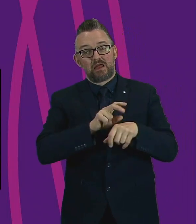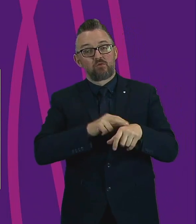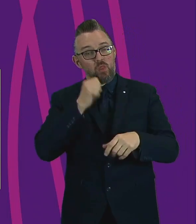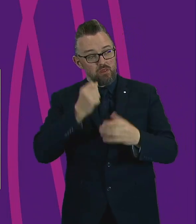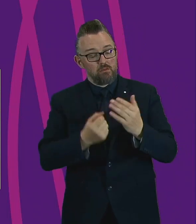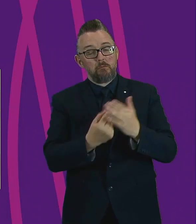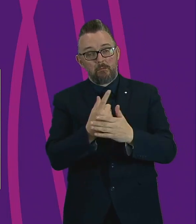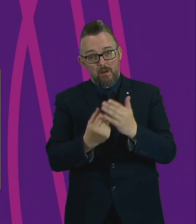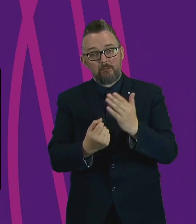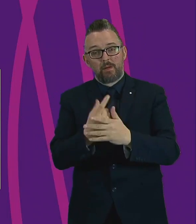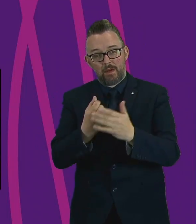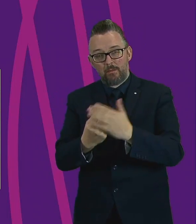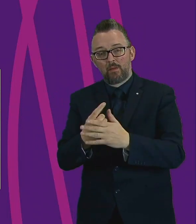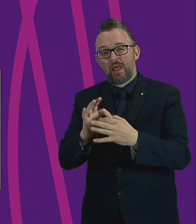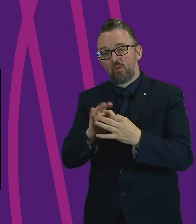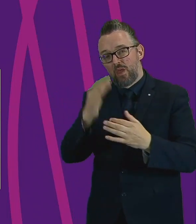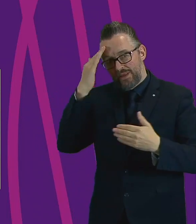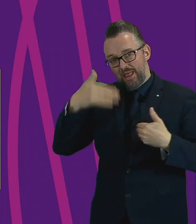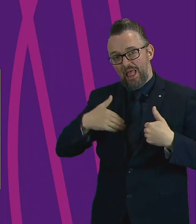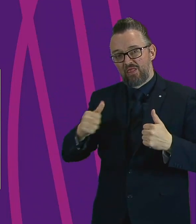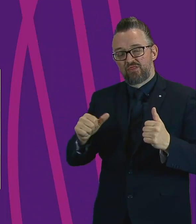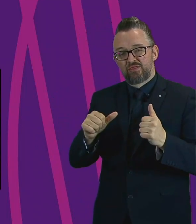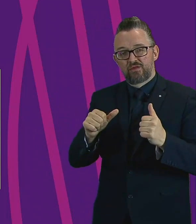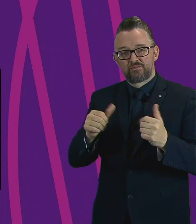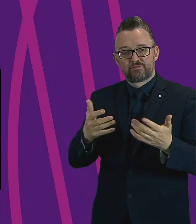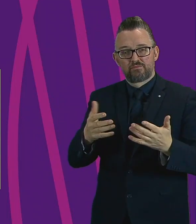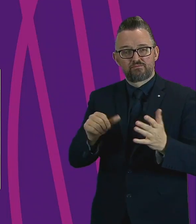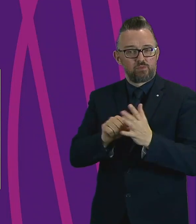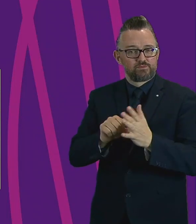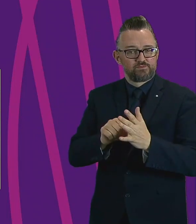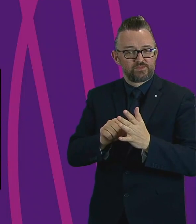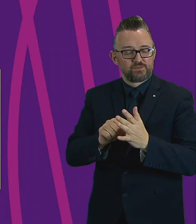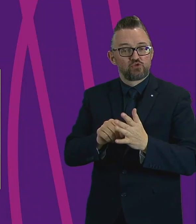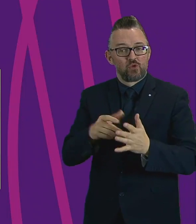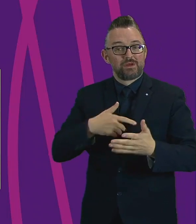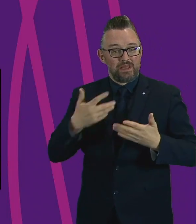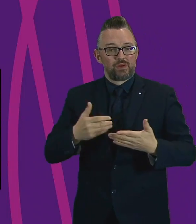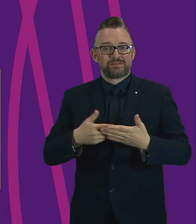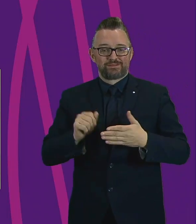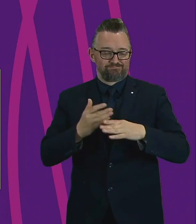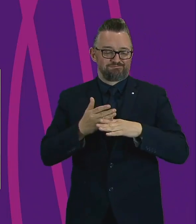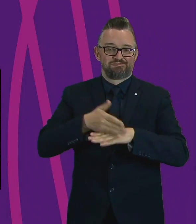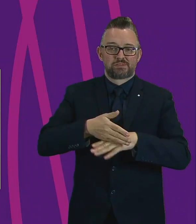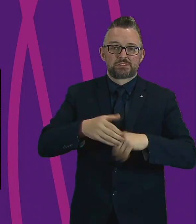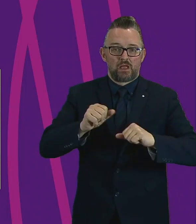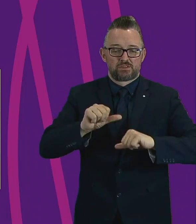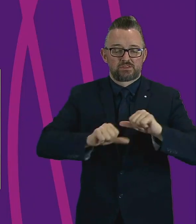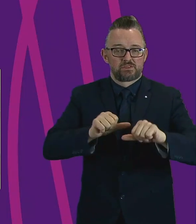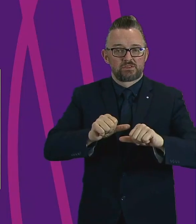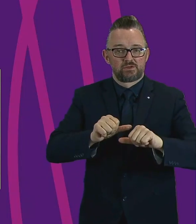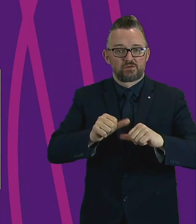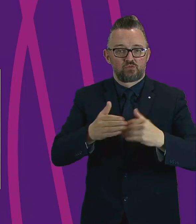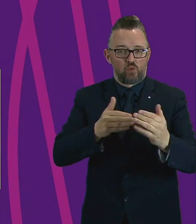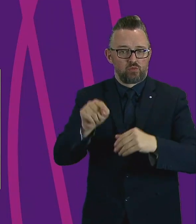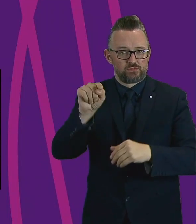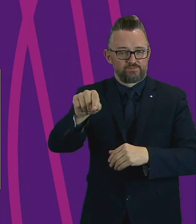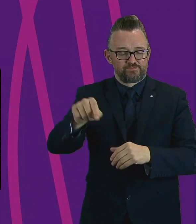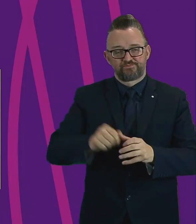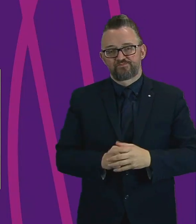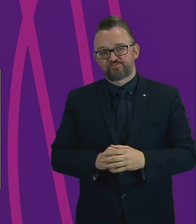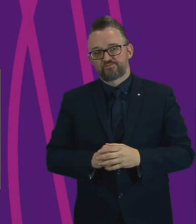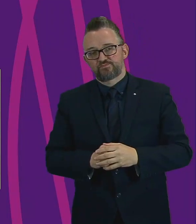concerns. So we must start the work now to provide the support that we know will be needed. Cancer Research UK has also rightly argued in